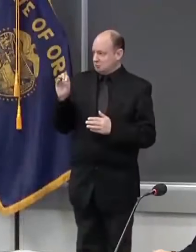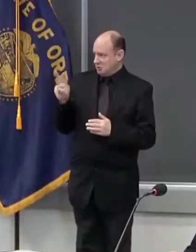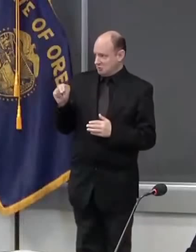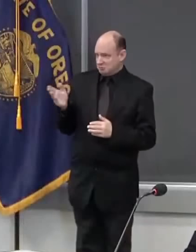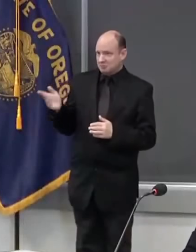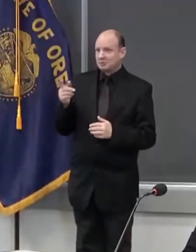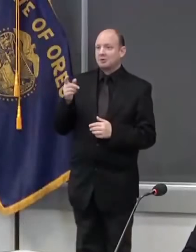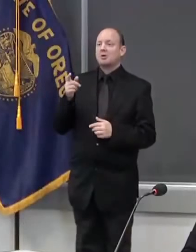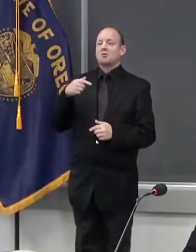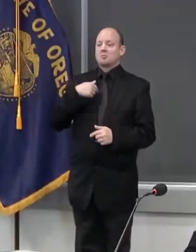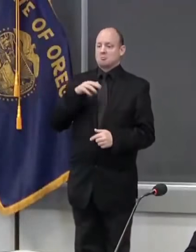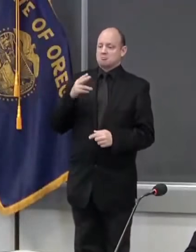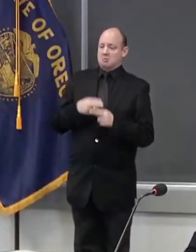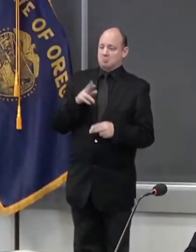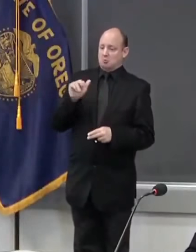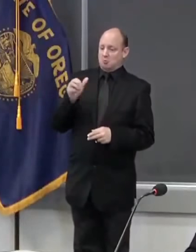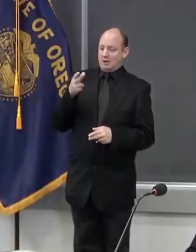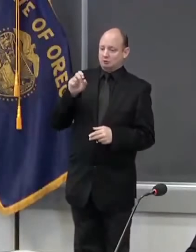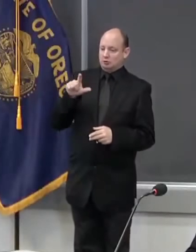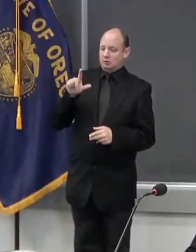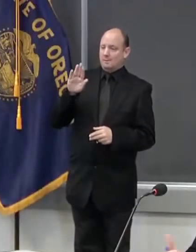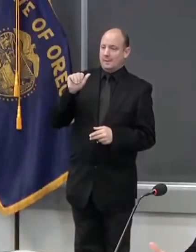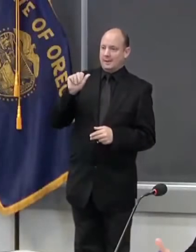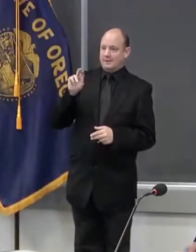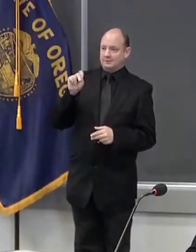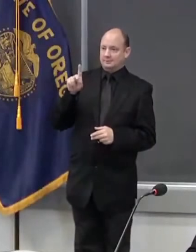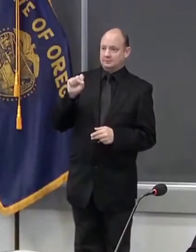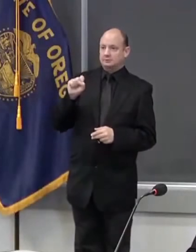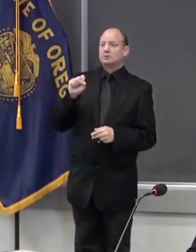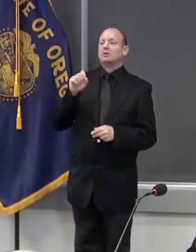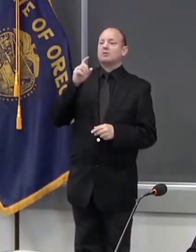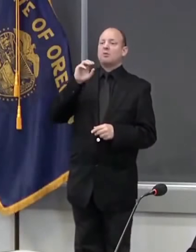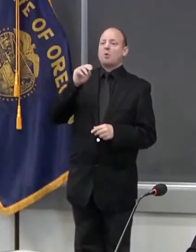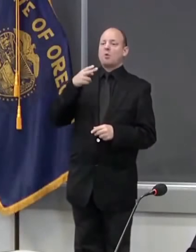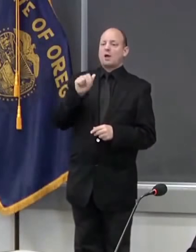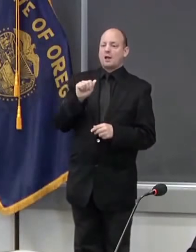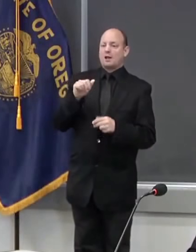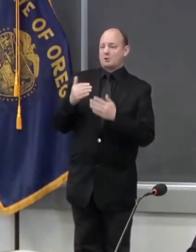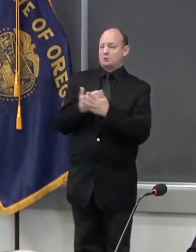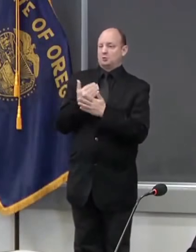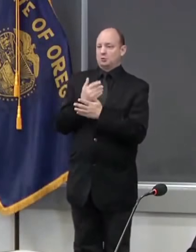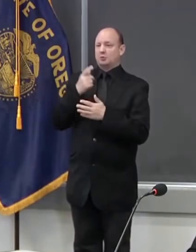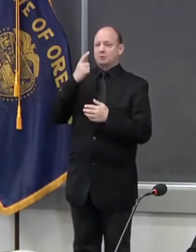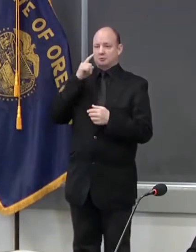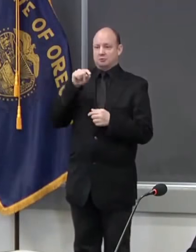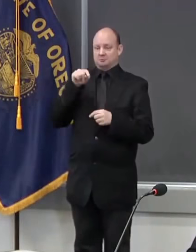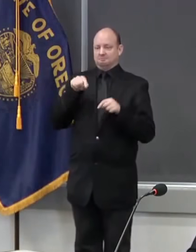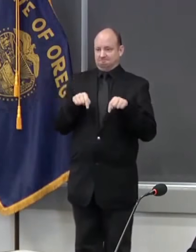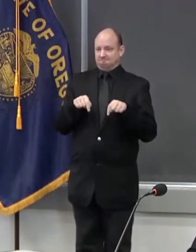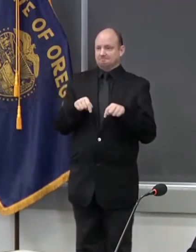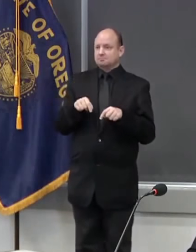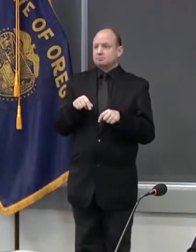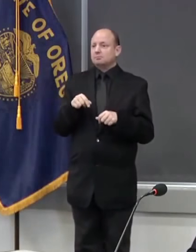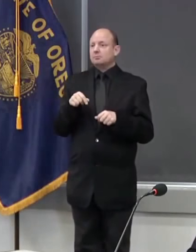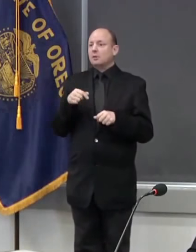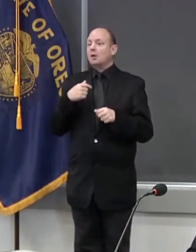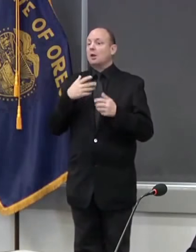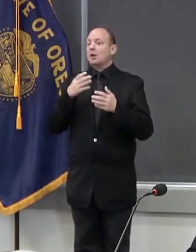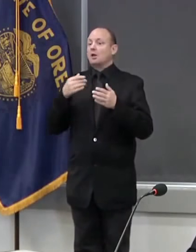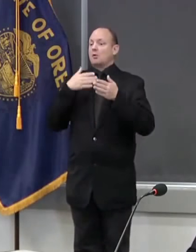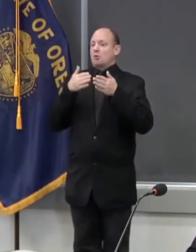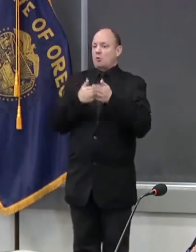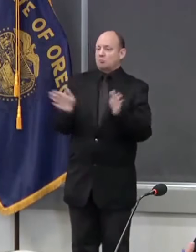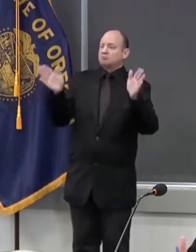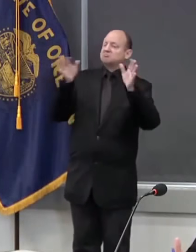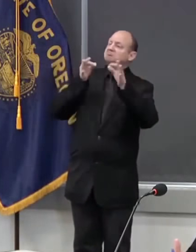Banks, I use the gender pronouns she, her, and hers, and I'm here to talk to you all today to give you an overview of where we stand in this pandemic